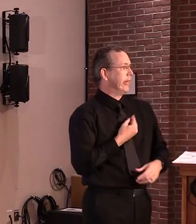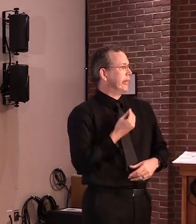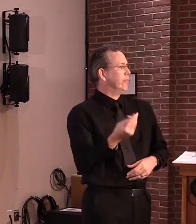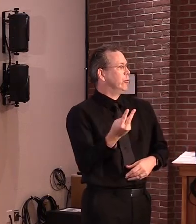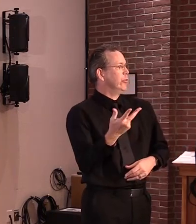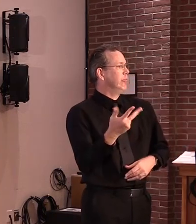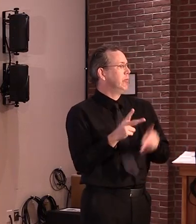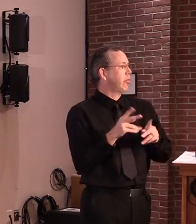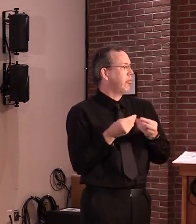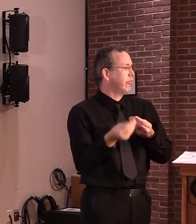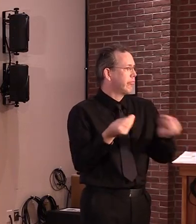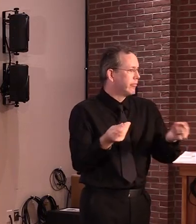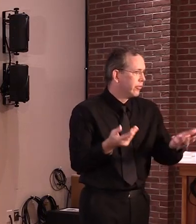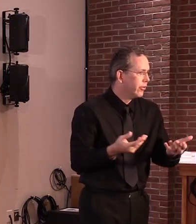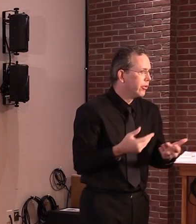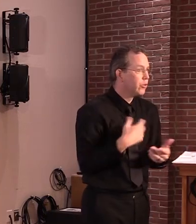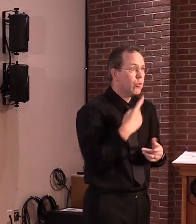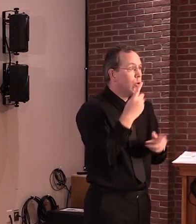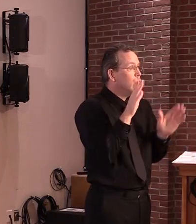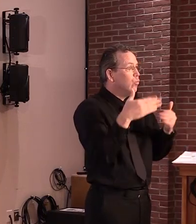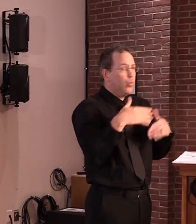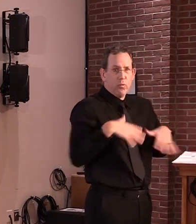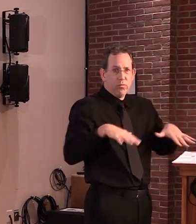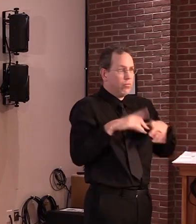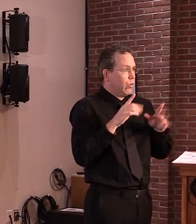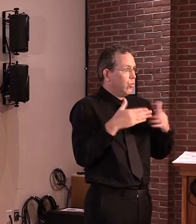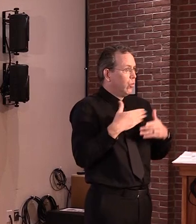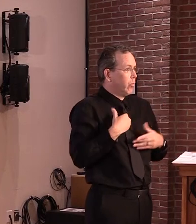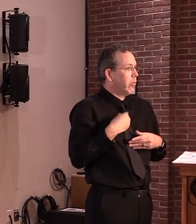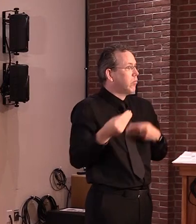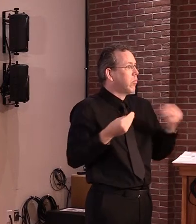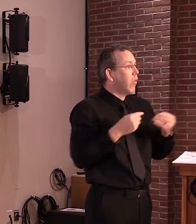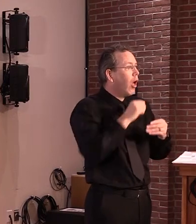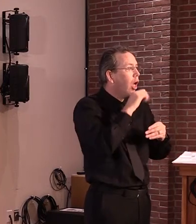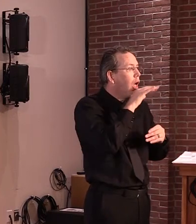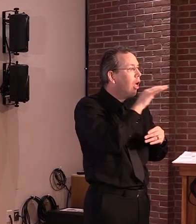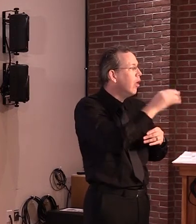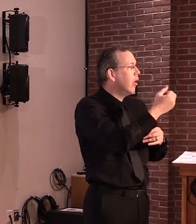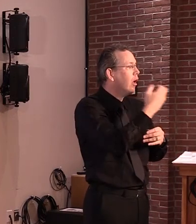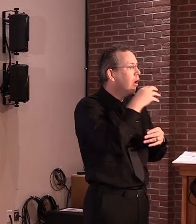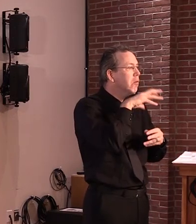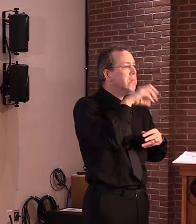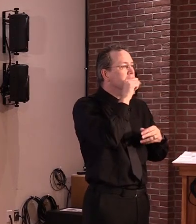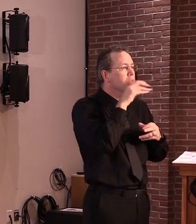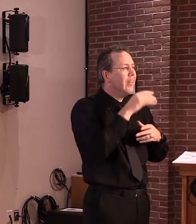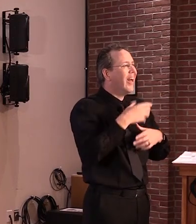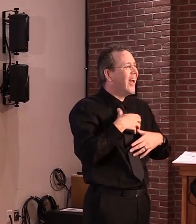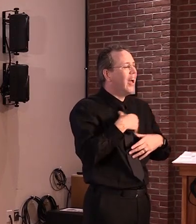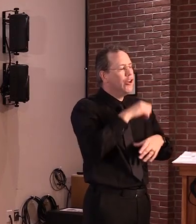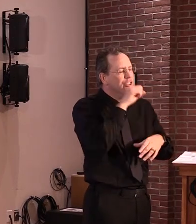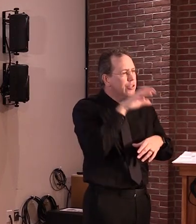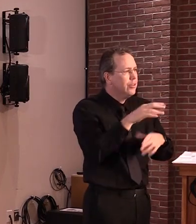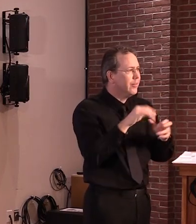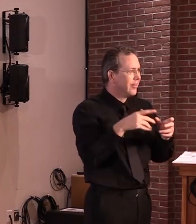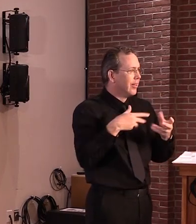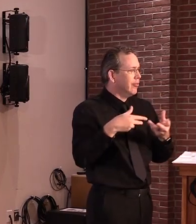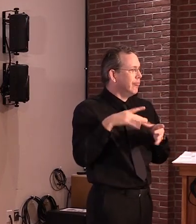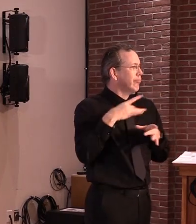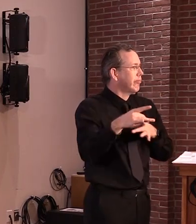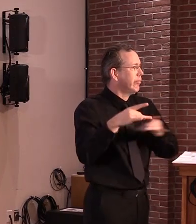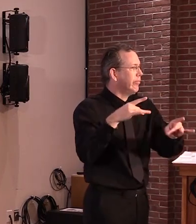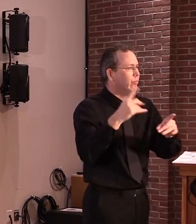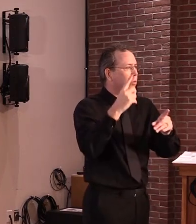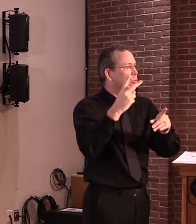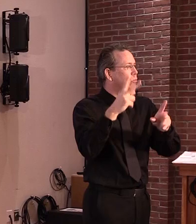physical distancing or facial covering or what have you. So those are the kinds of thoughts that we have in mind as we watch our data in these